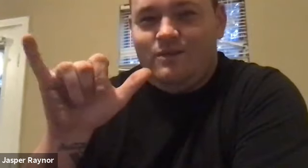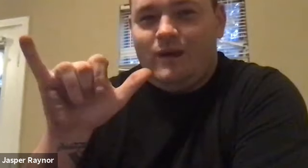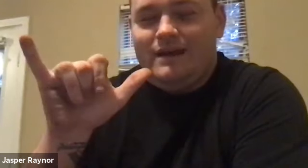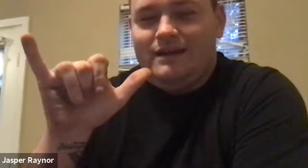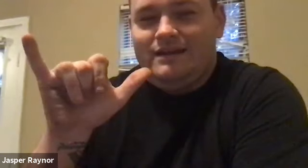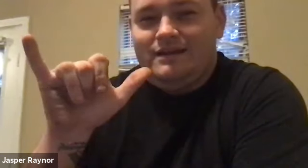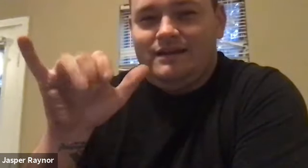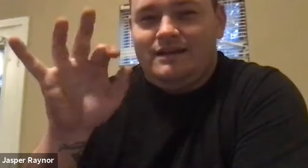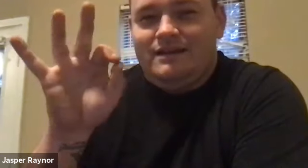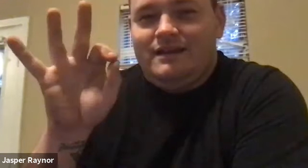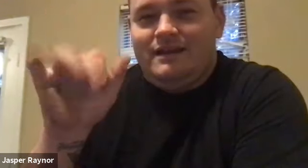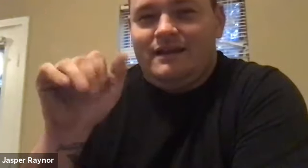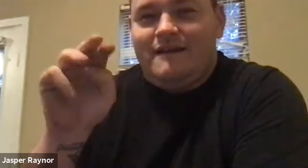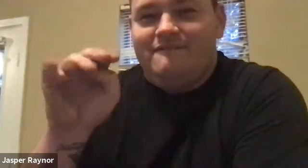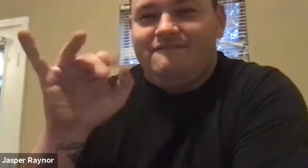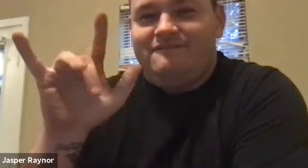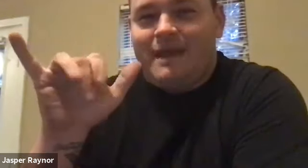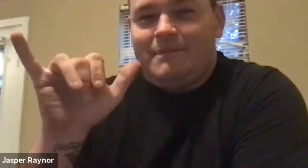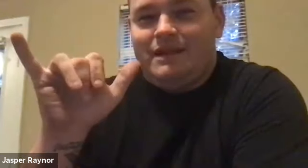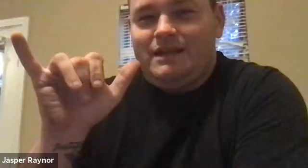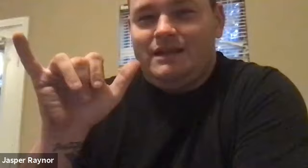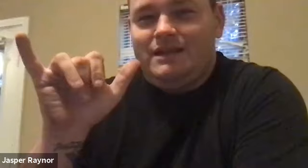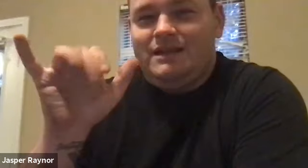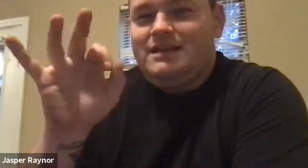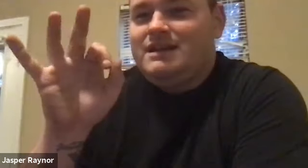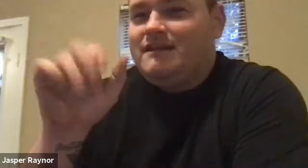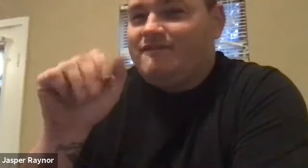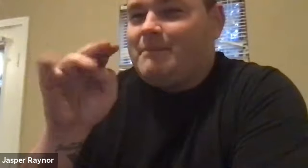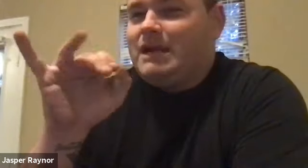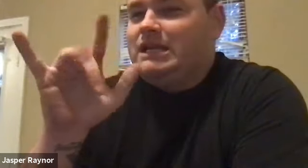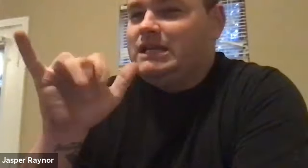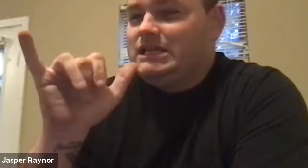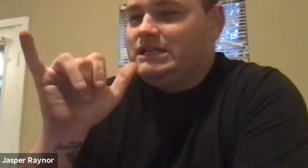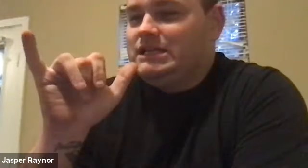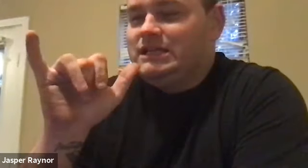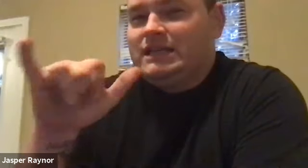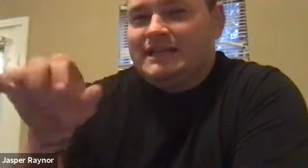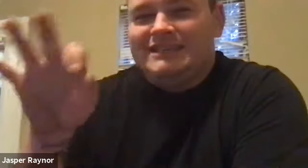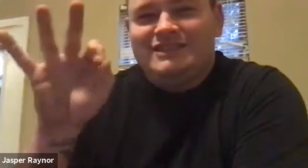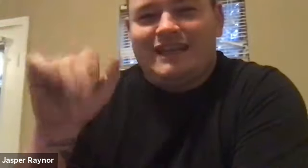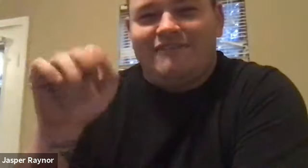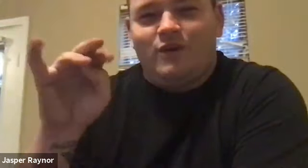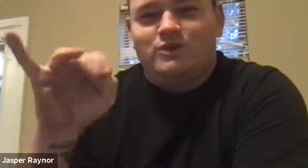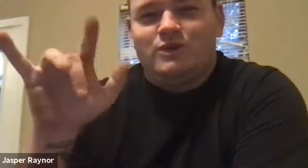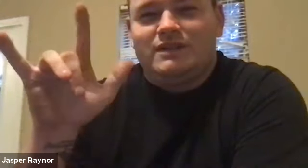Y. Family. Family. Family. That's just got a flow to it.